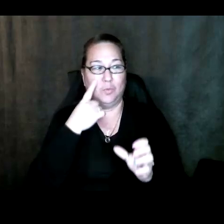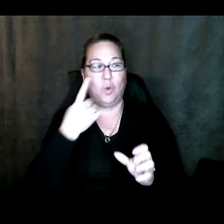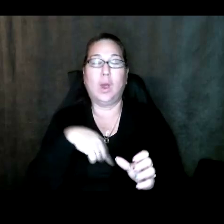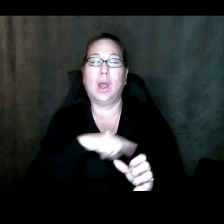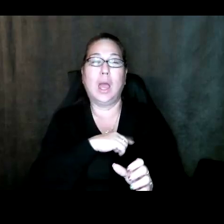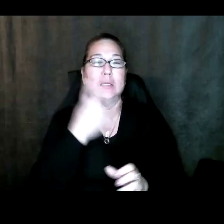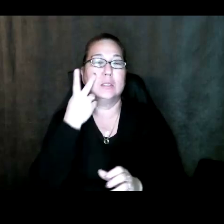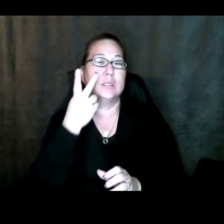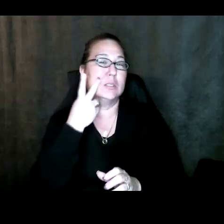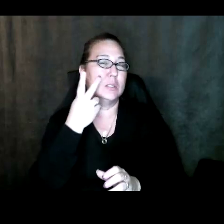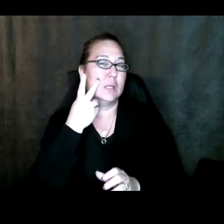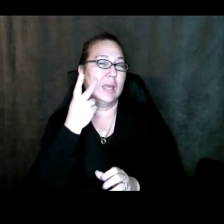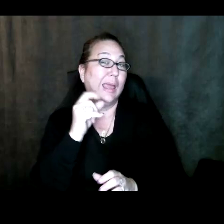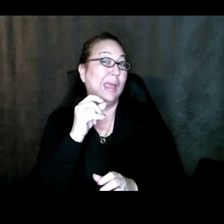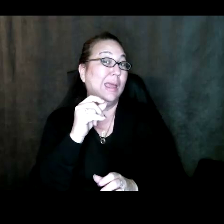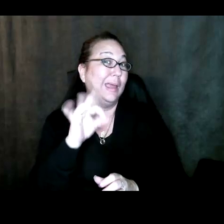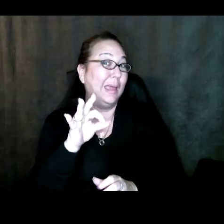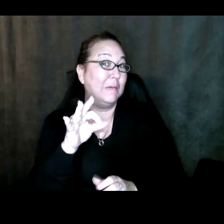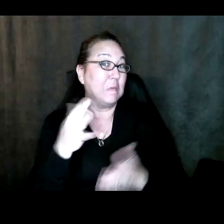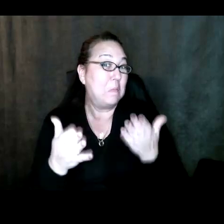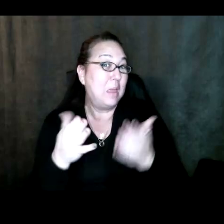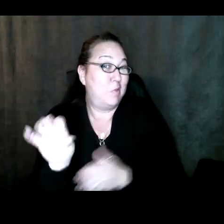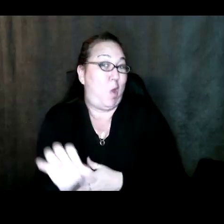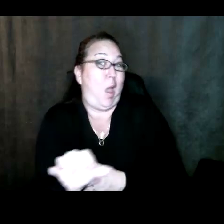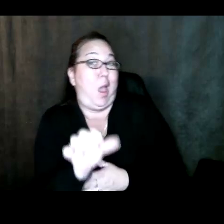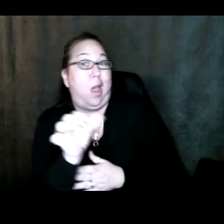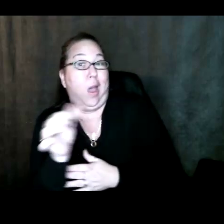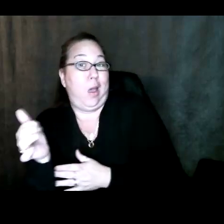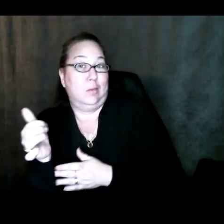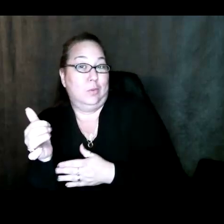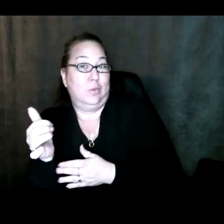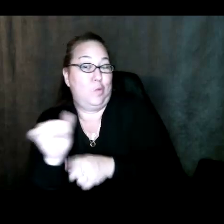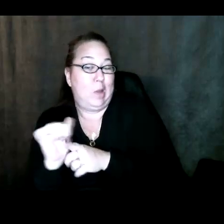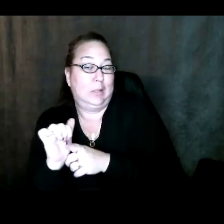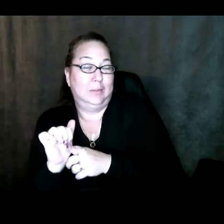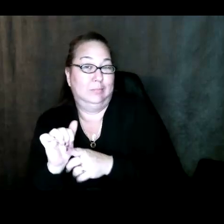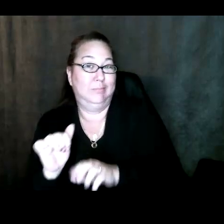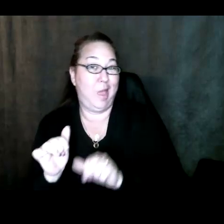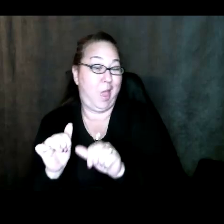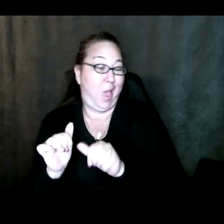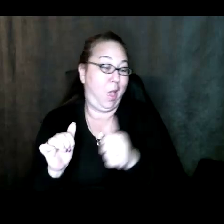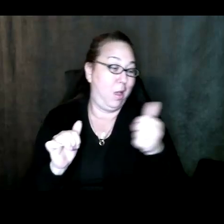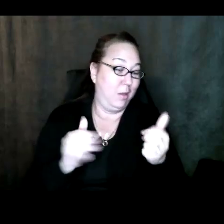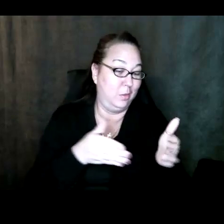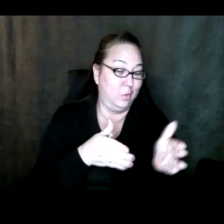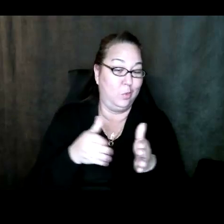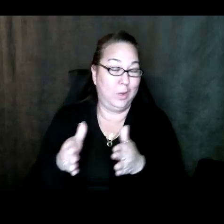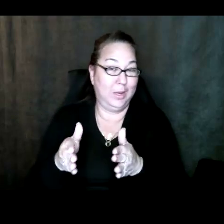see that if there are other practices, other ways of ameliorating